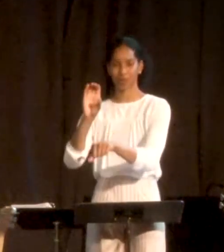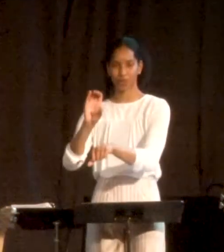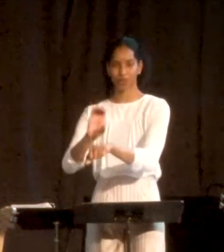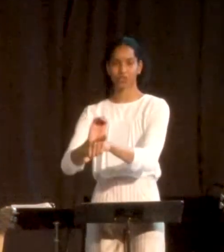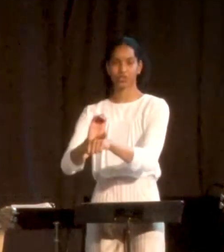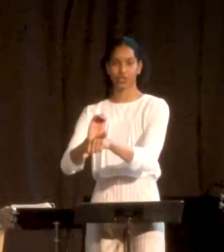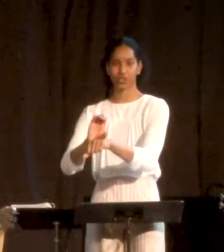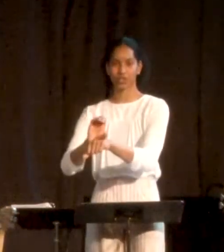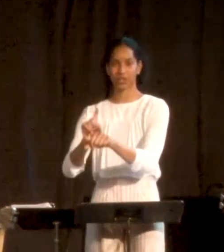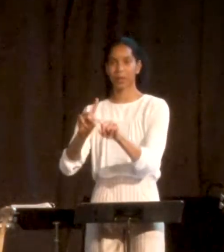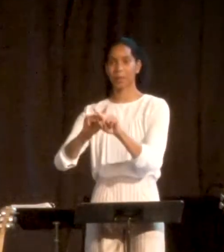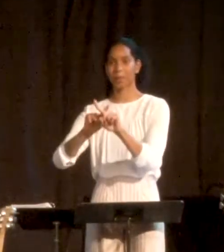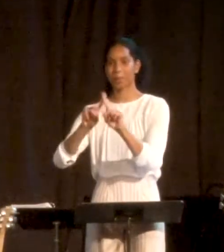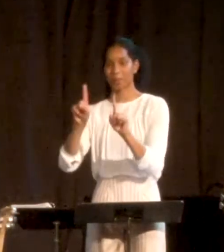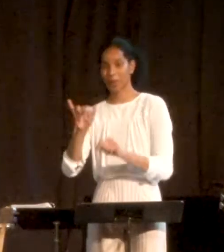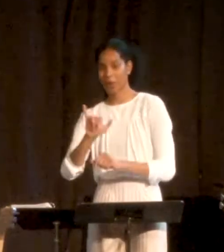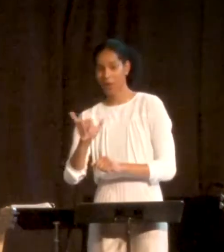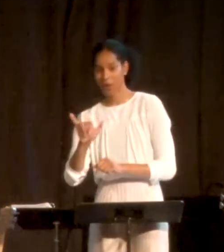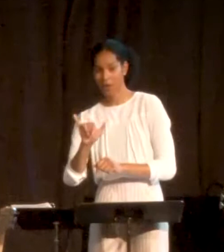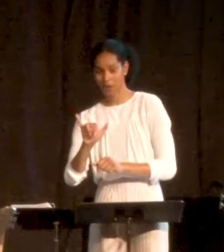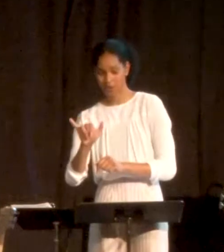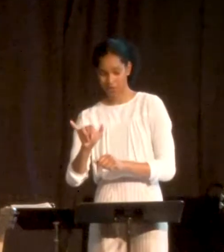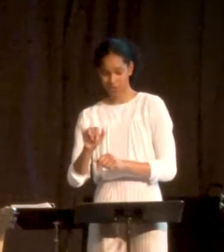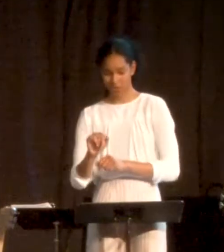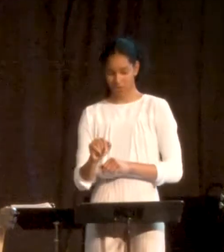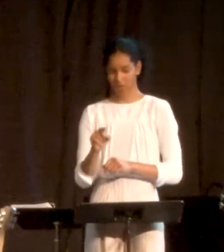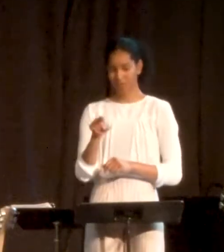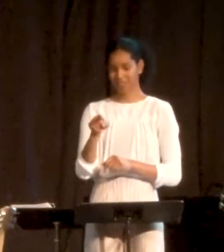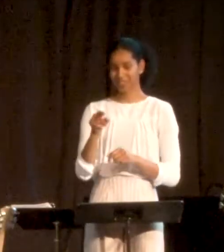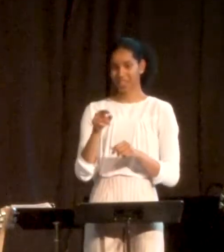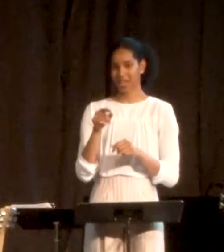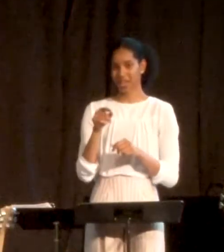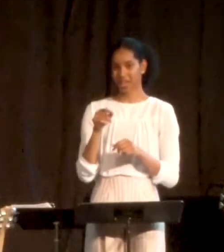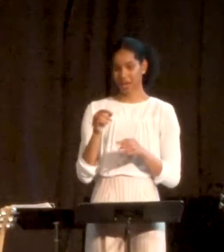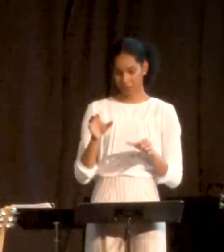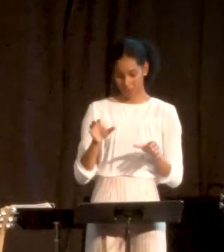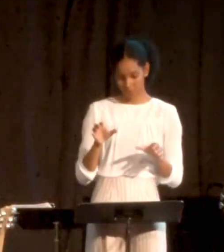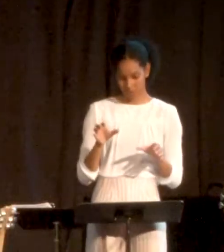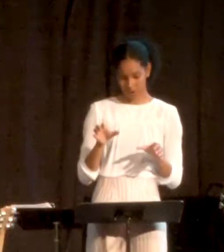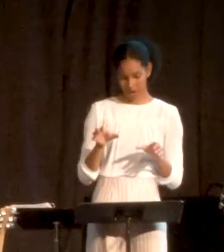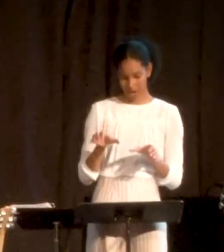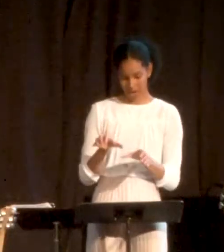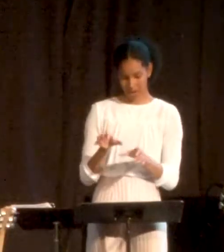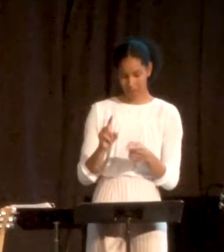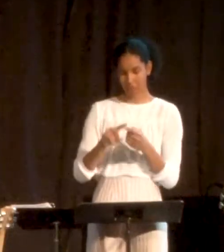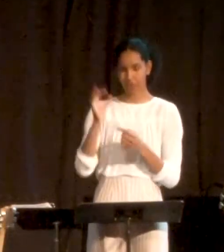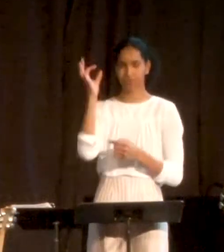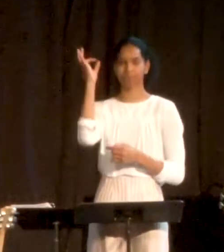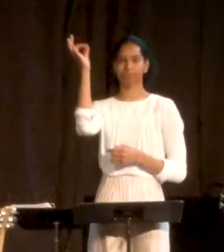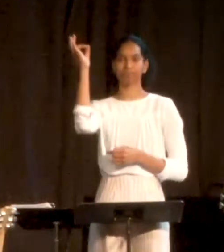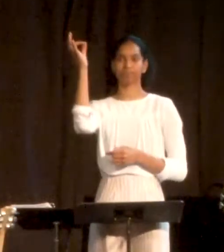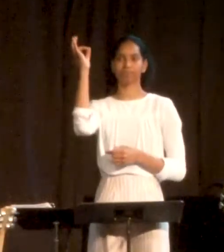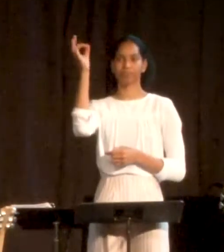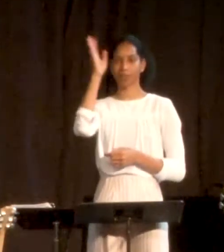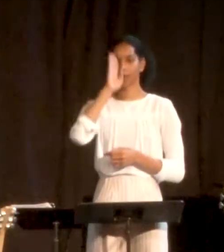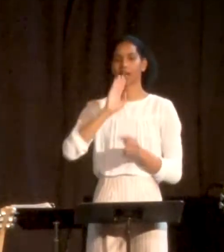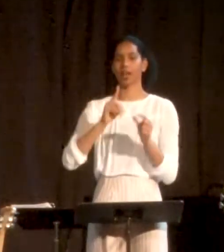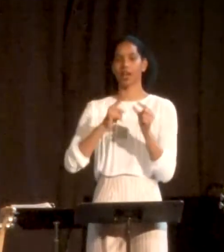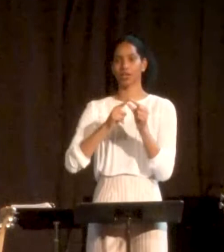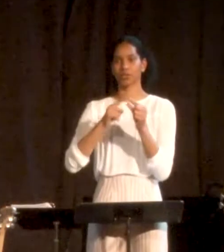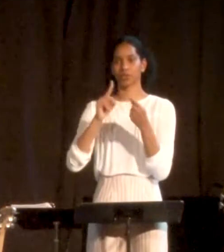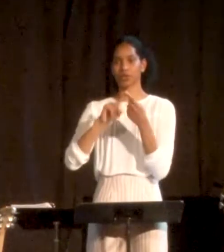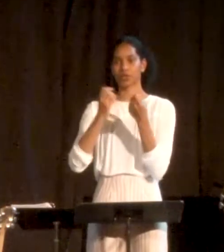the evangelization of the then known world. You and I owe our faith